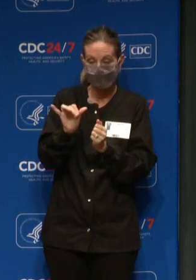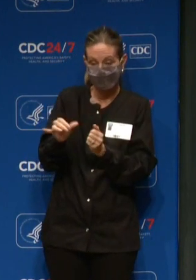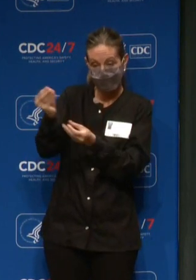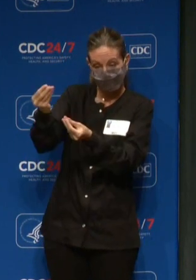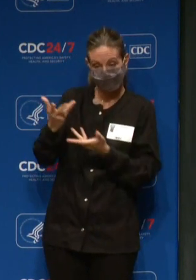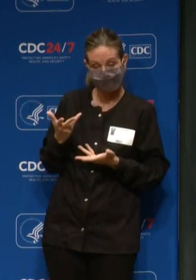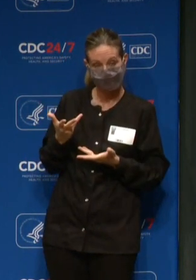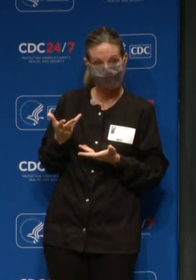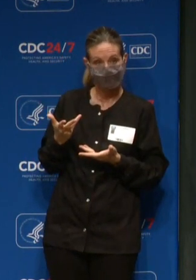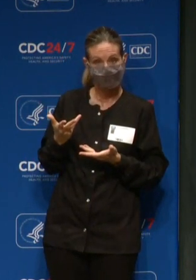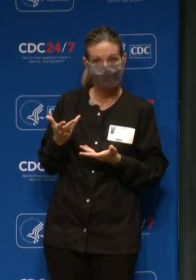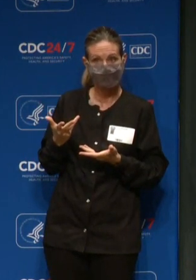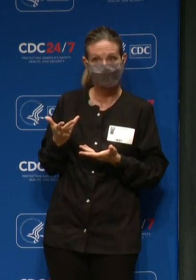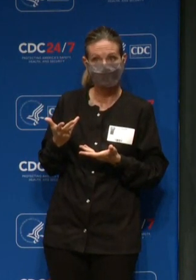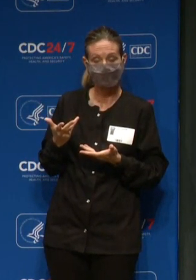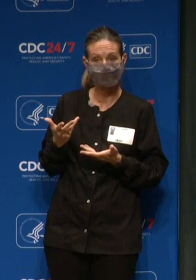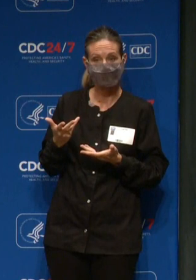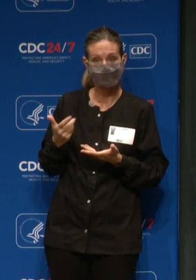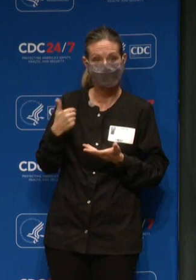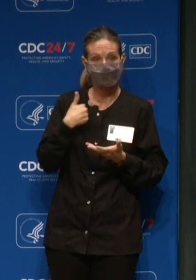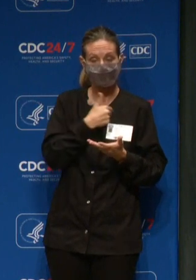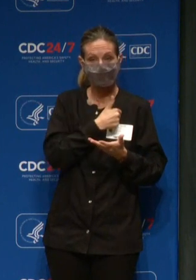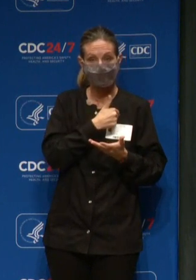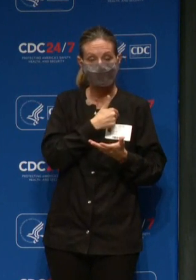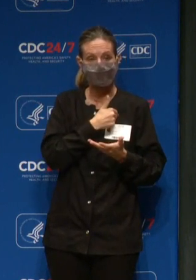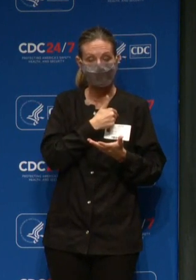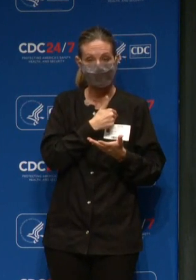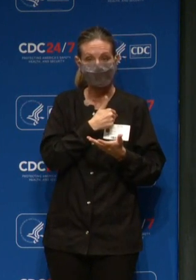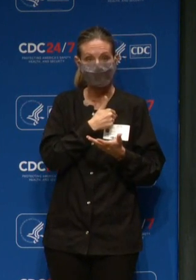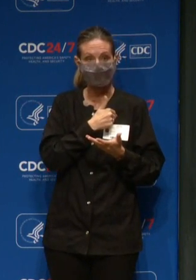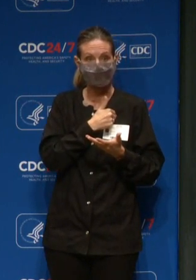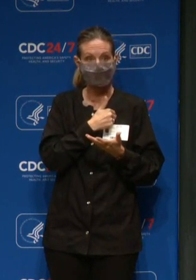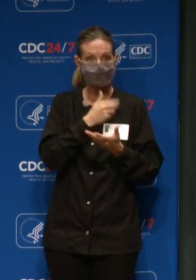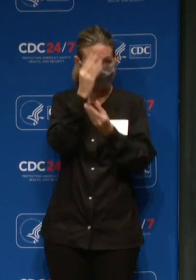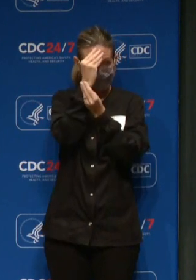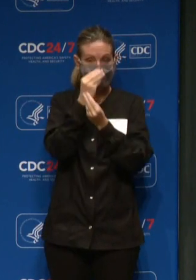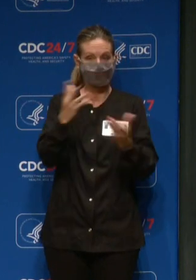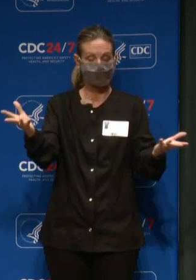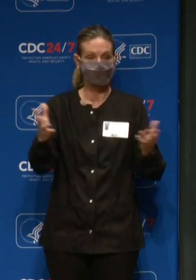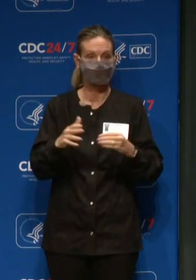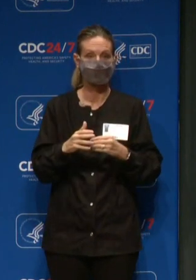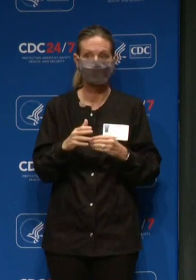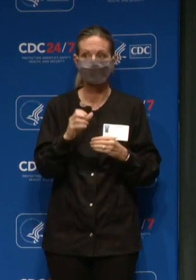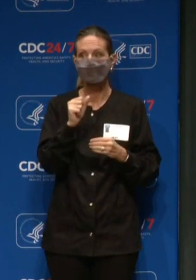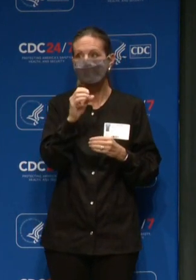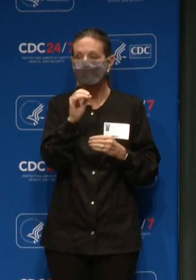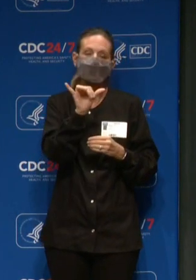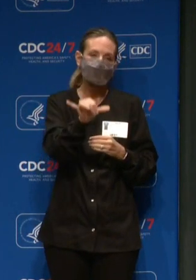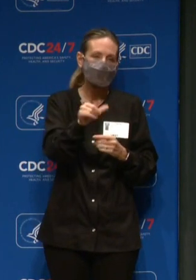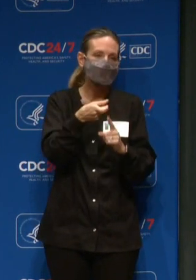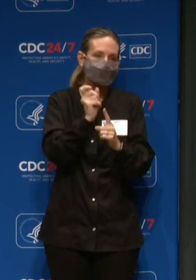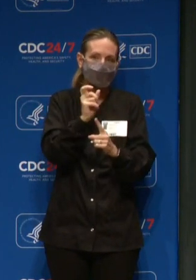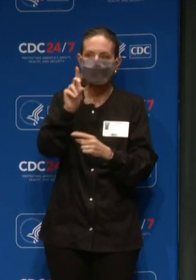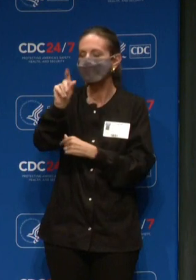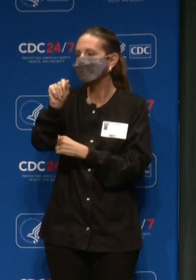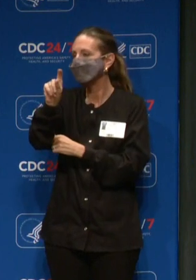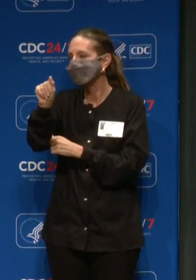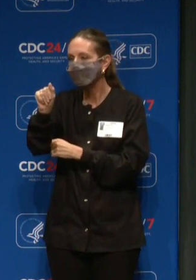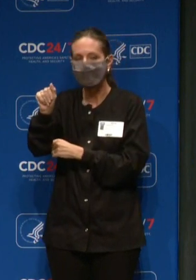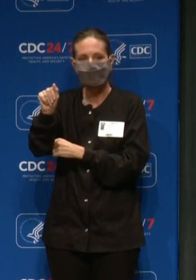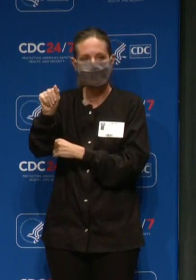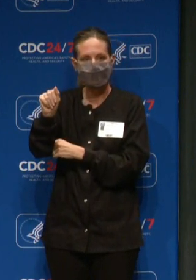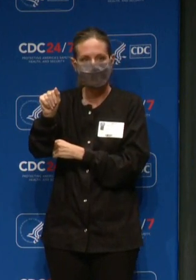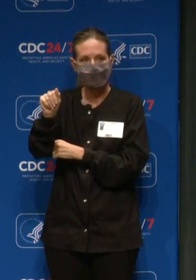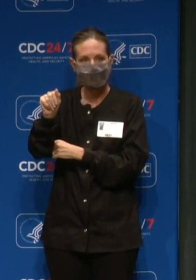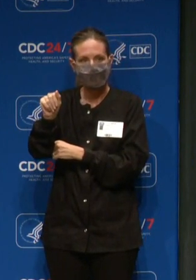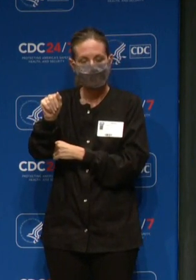into our contact recommendation is what you're alluding to. And again, it's based on data that